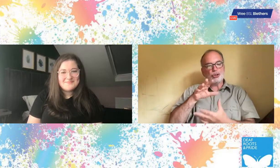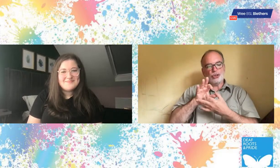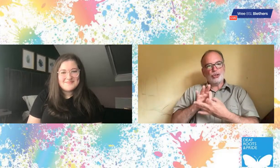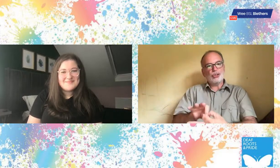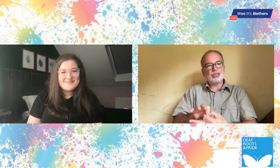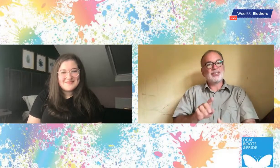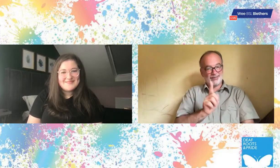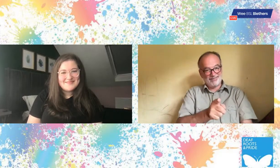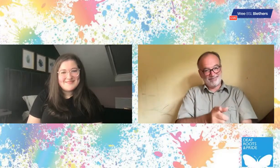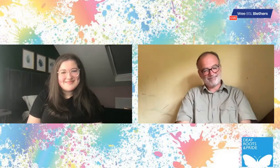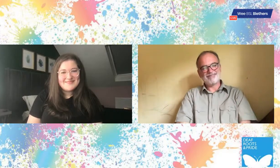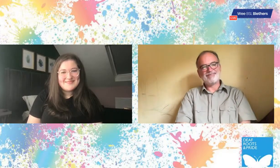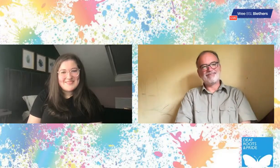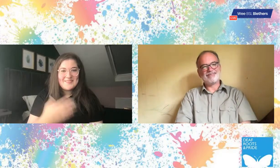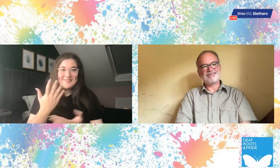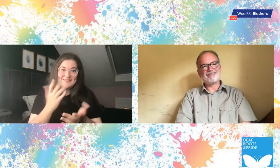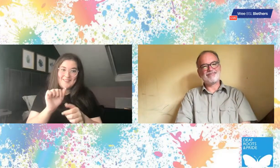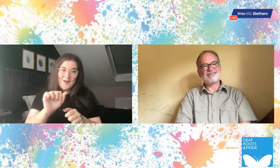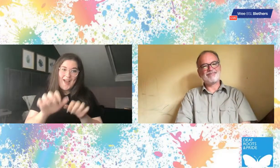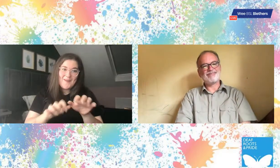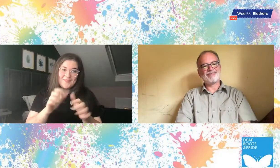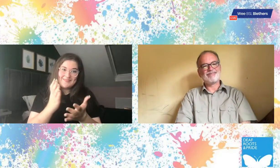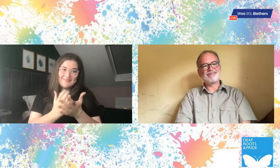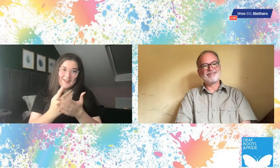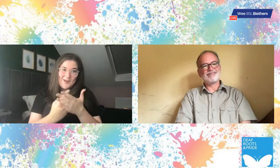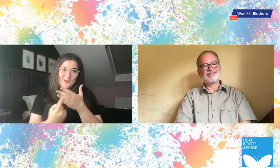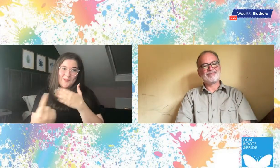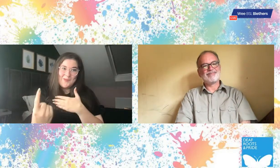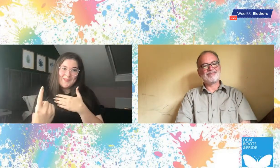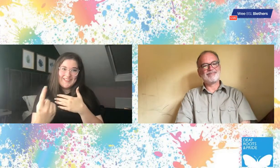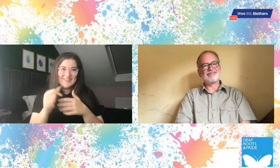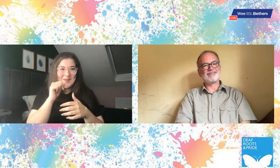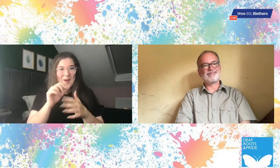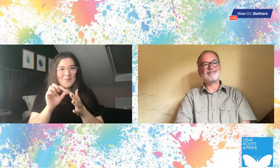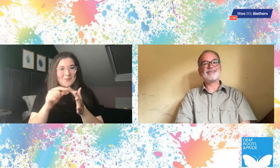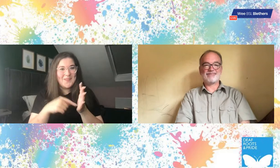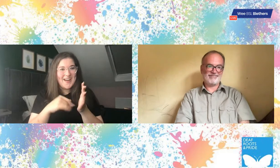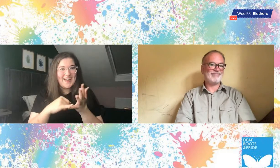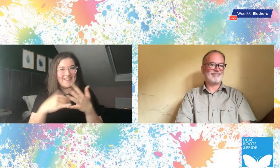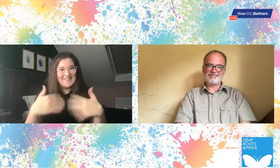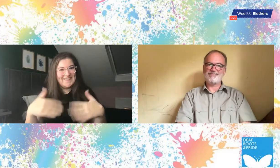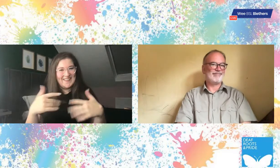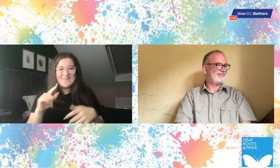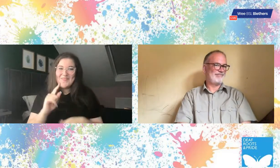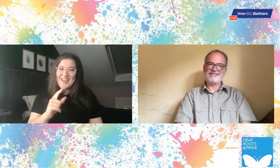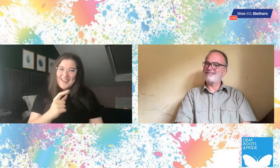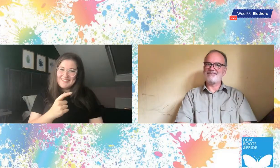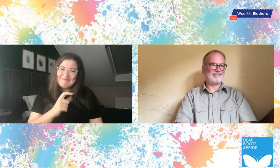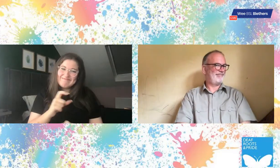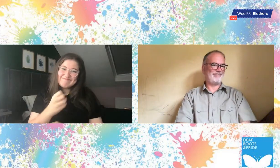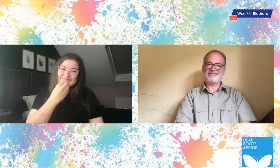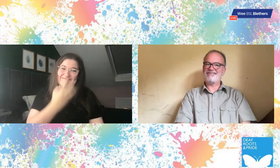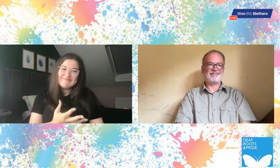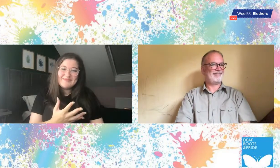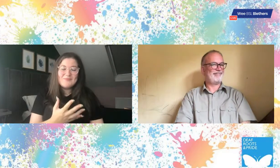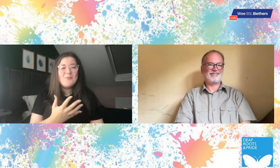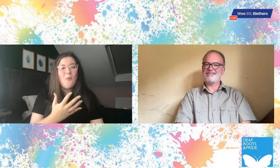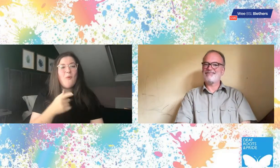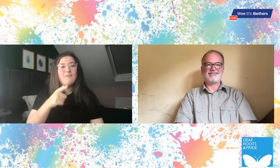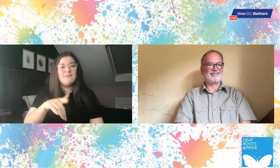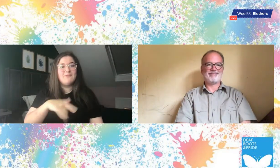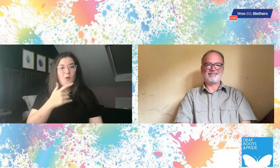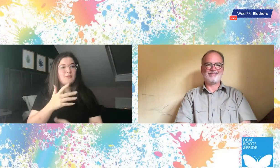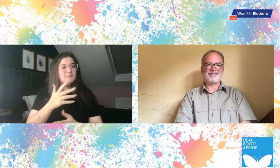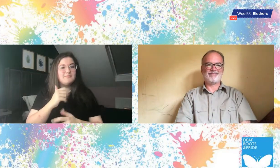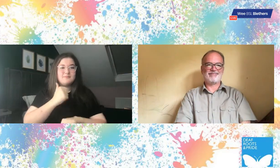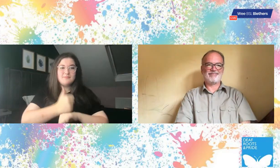and cats and dogs, and when you stroke them, you feel like you bond with them. It's very therapeutic for you, and I felt the same